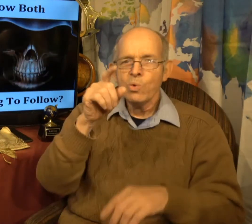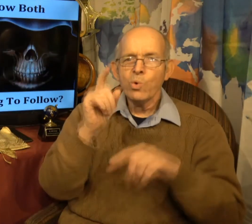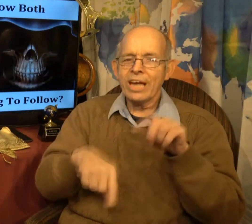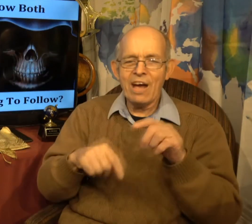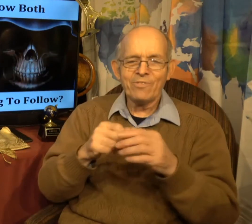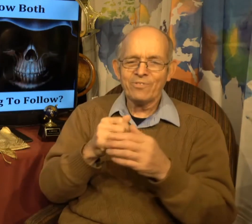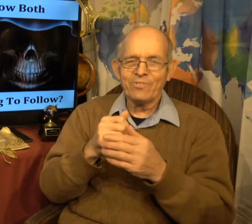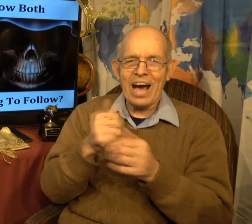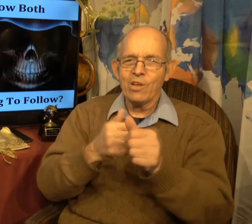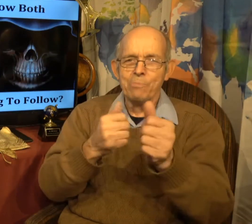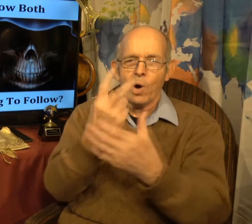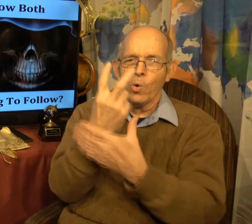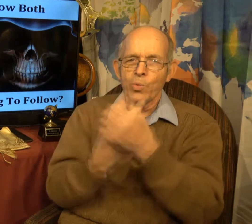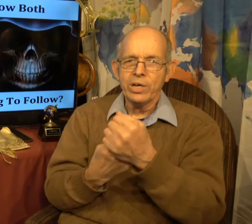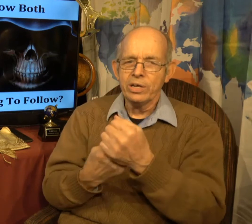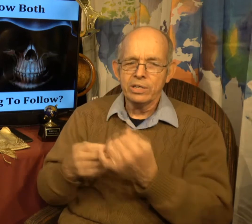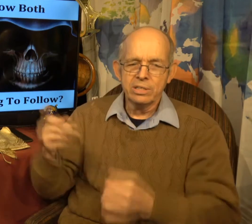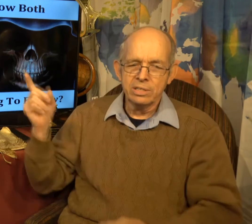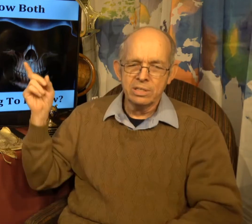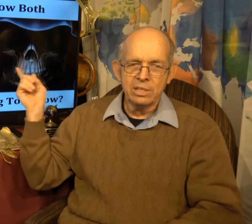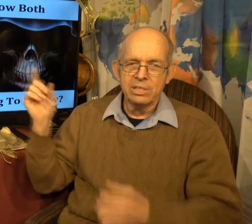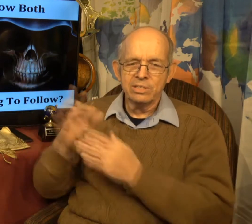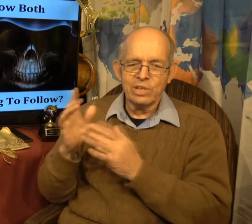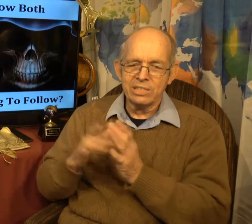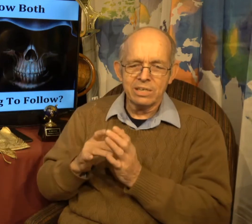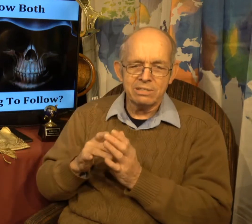We can't follow both. Jesus,